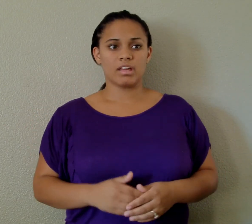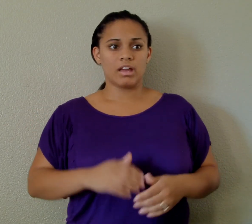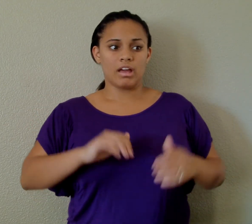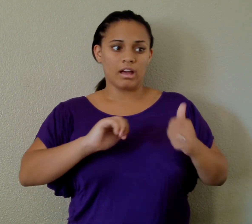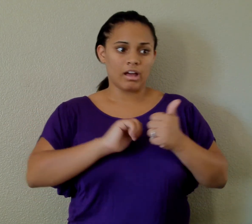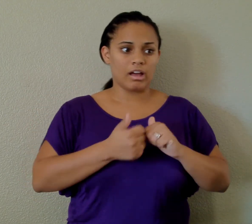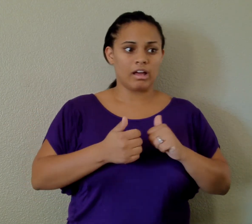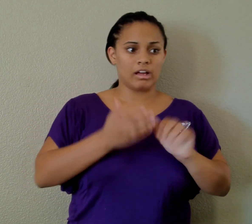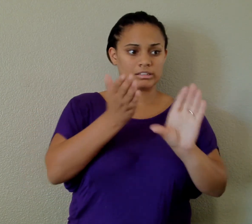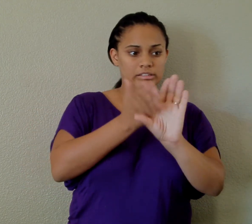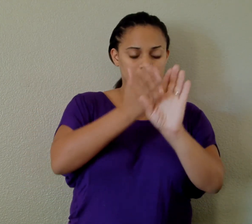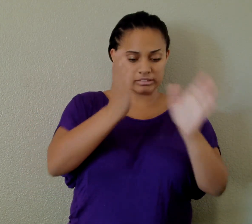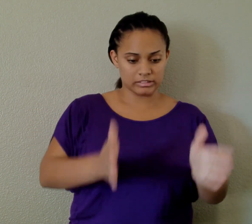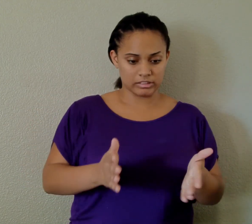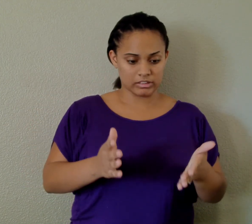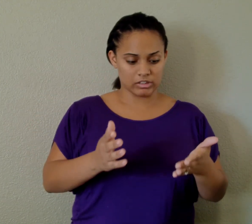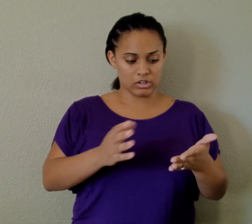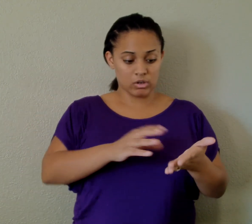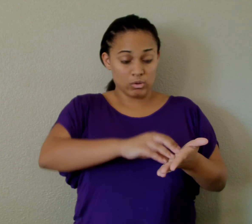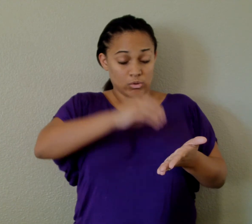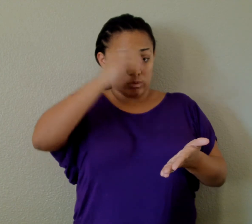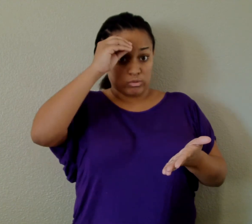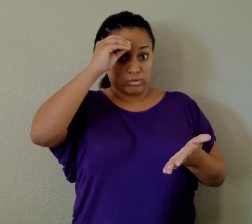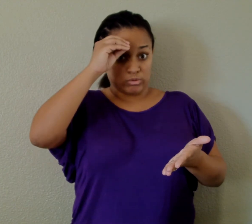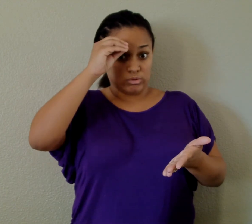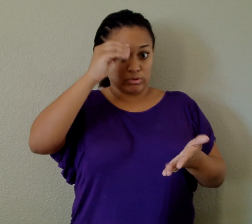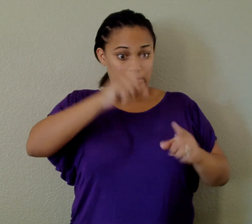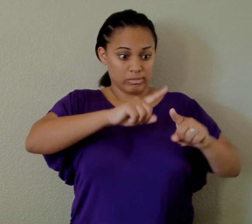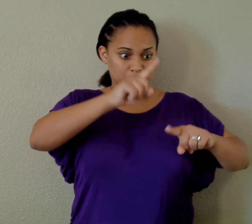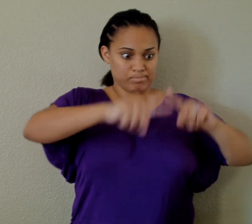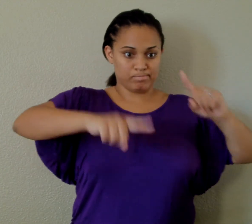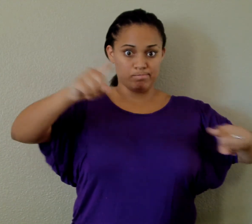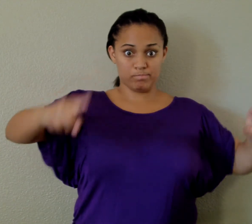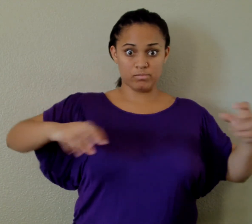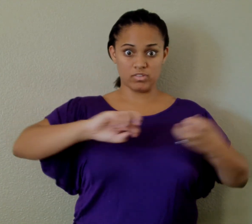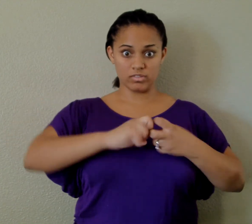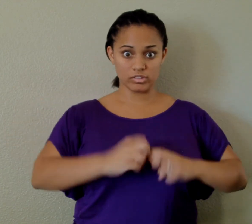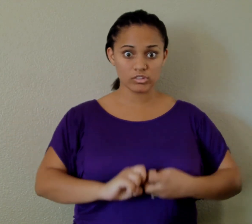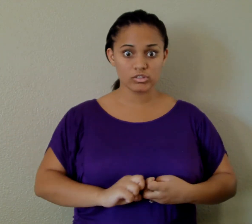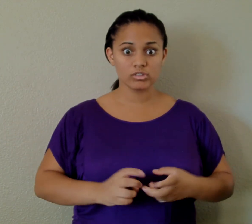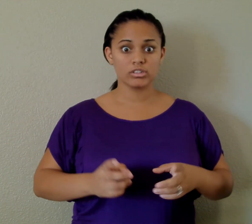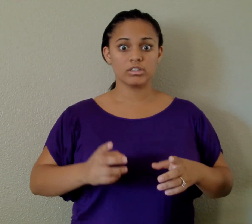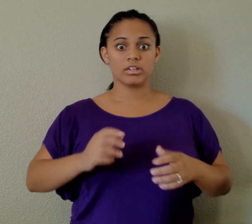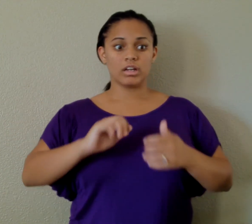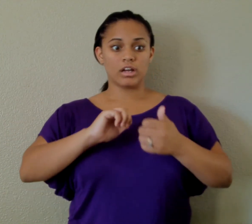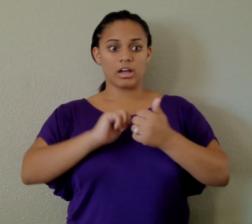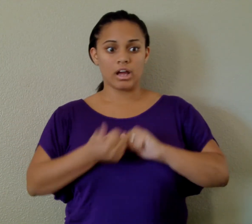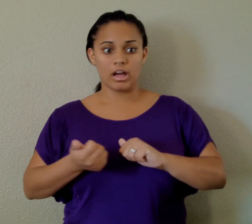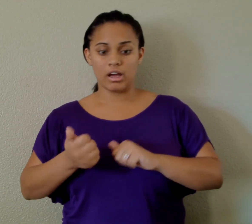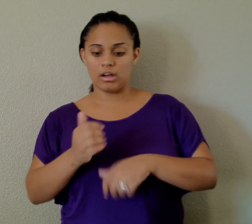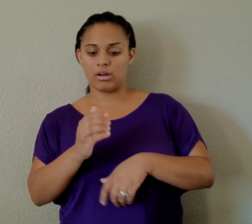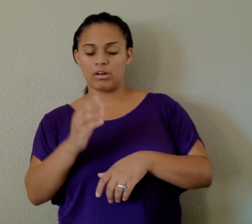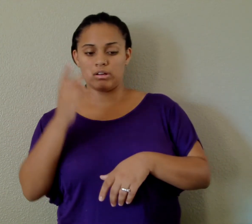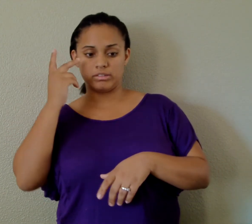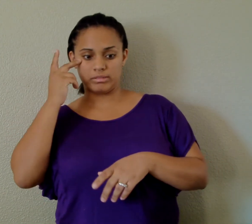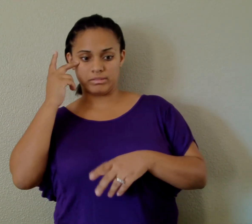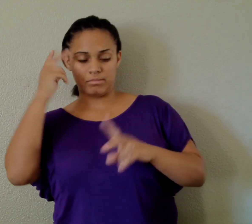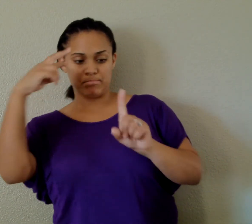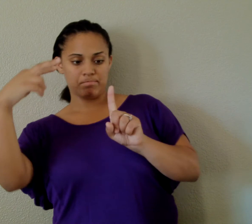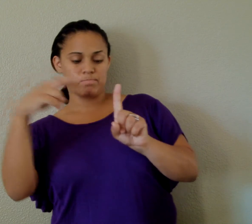more in depth about the theory, Erickson's theory. They learned how psychologists write, how psychologists think.